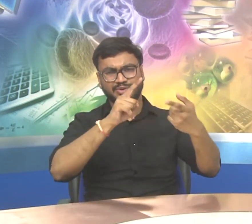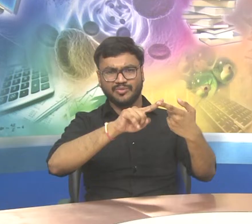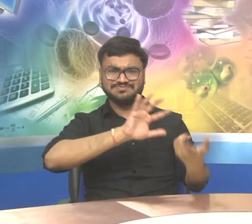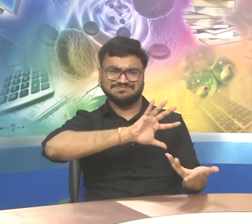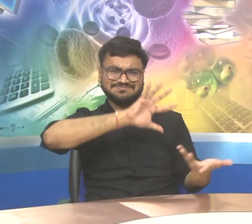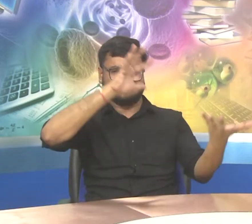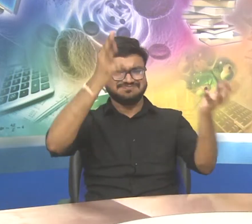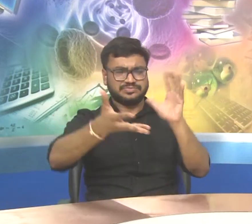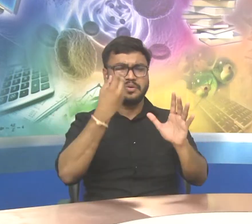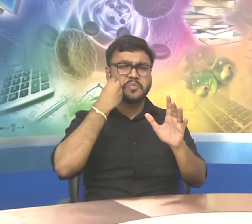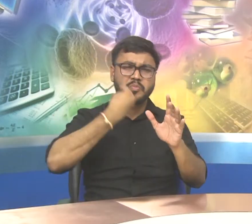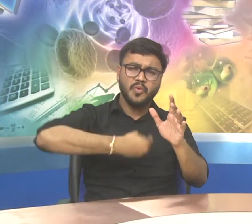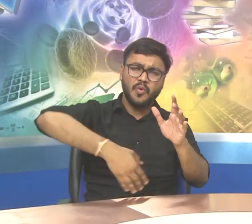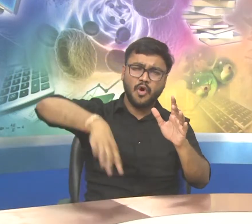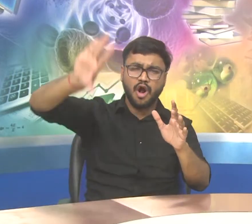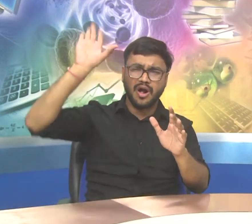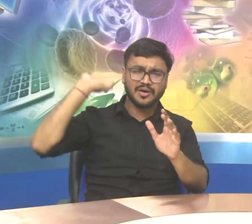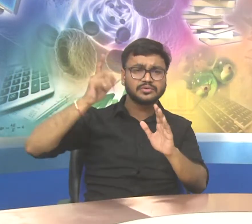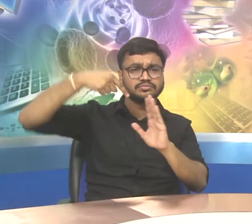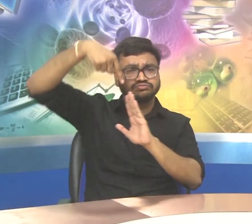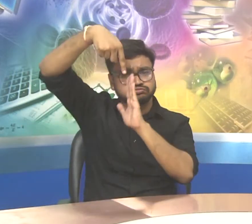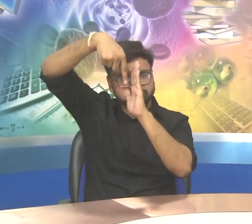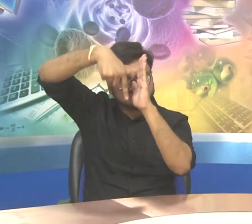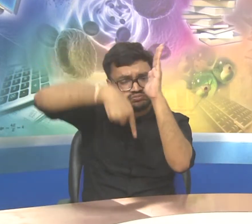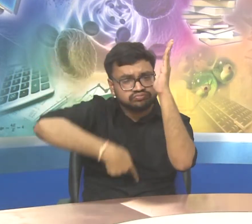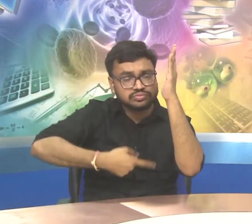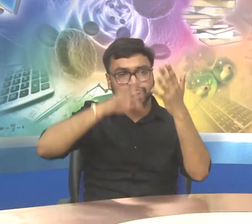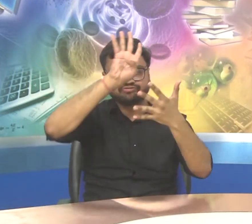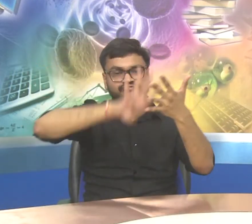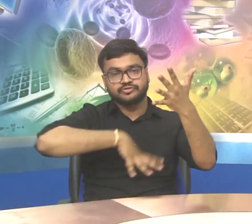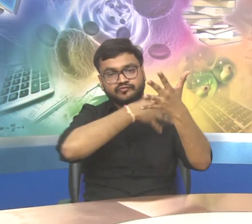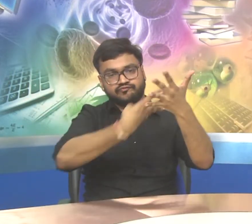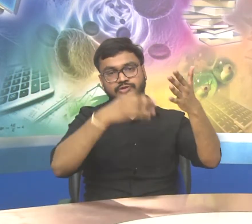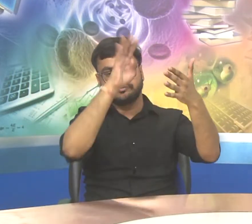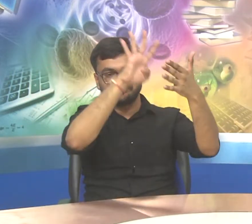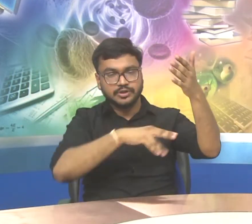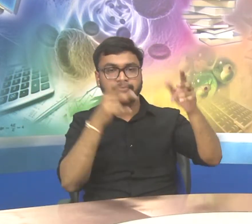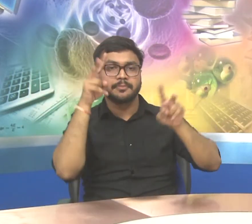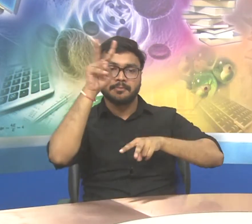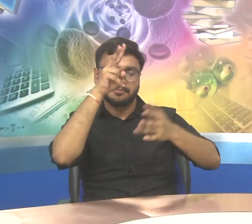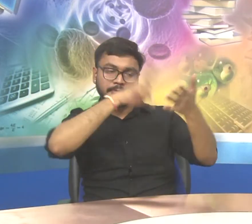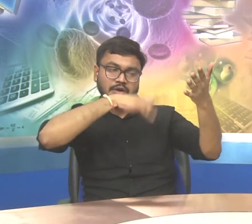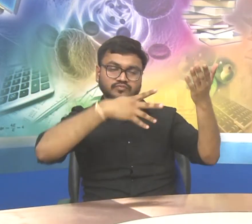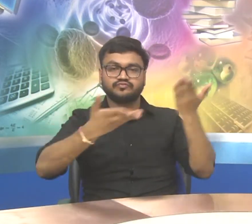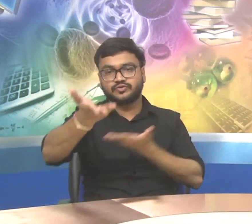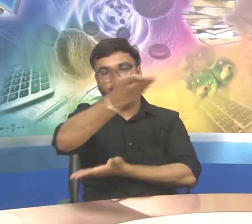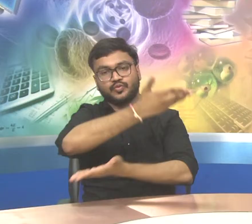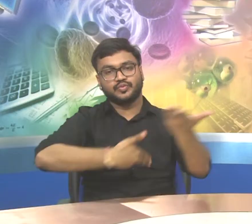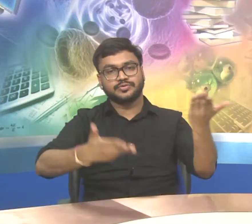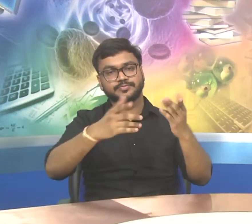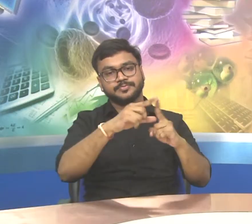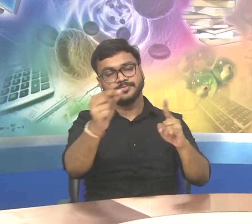There is a table on the screen which shows the geological time scale.